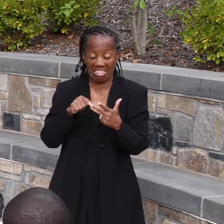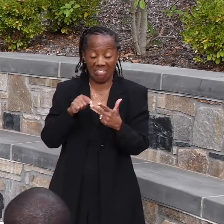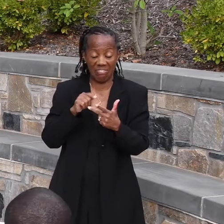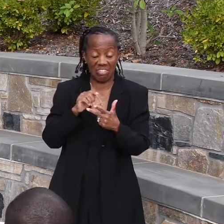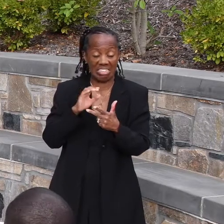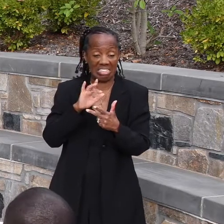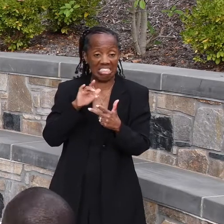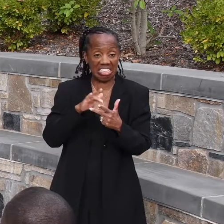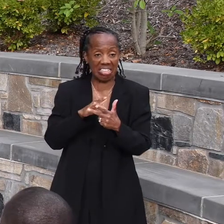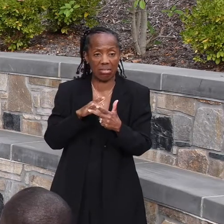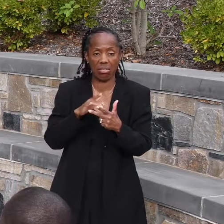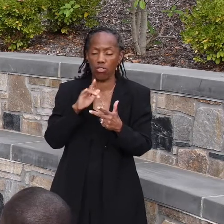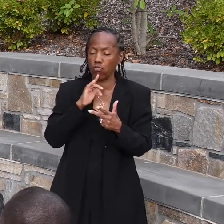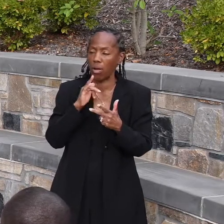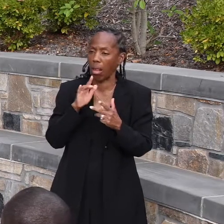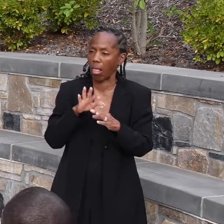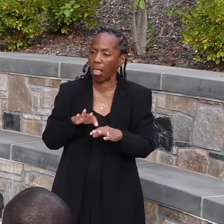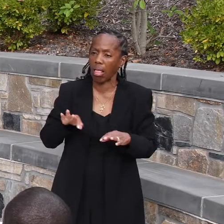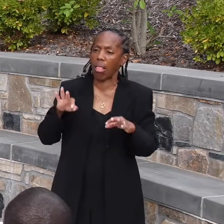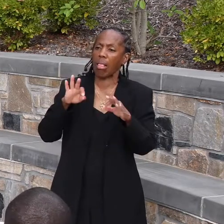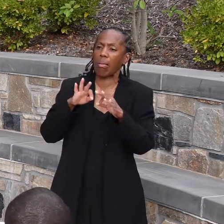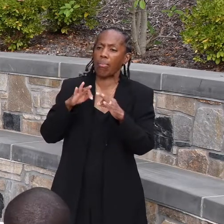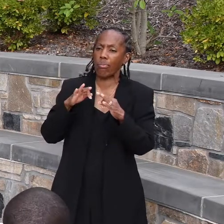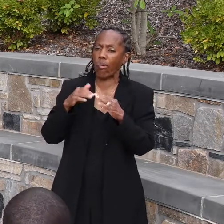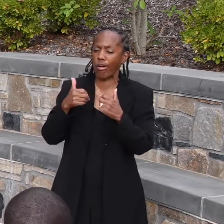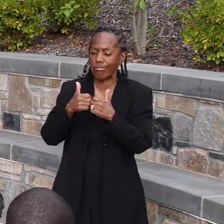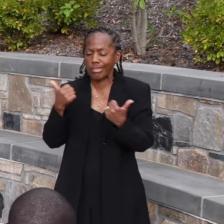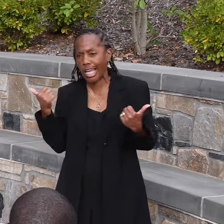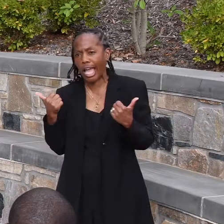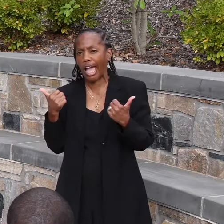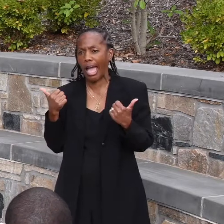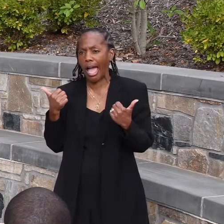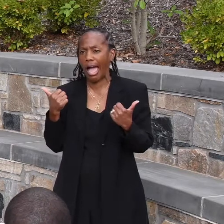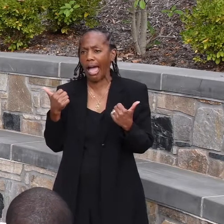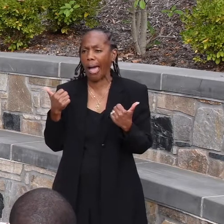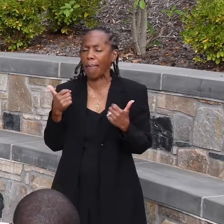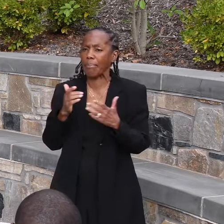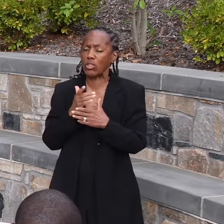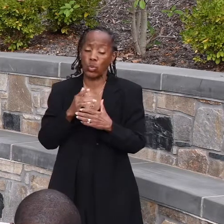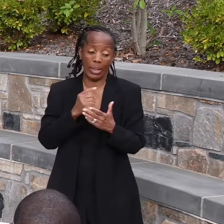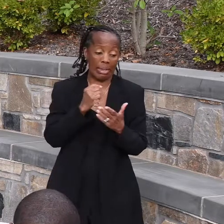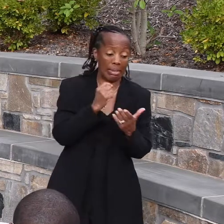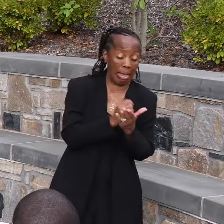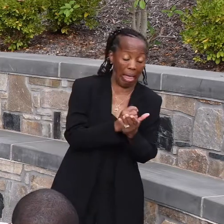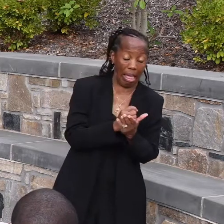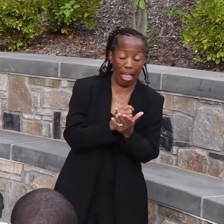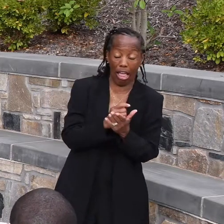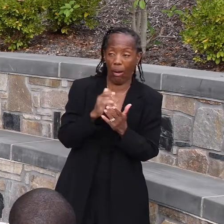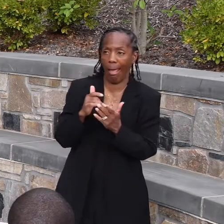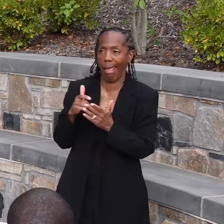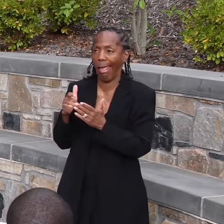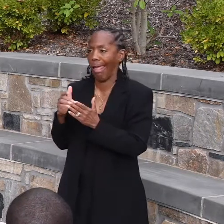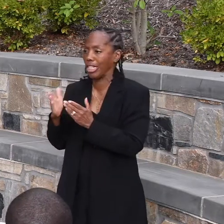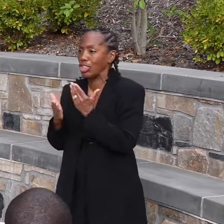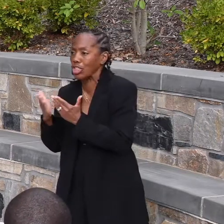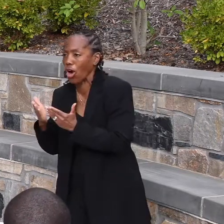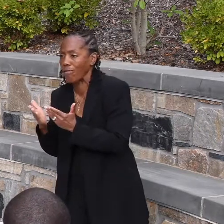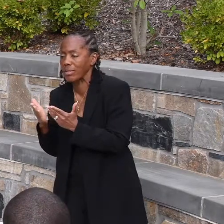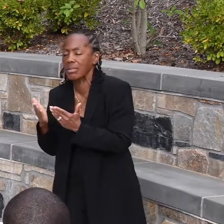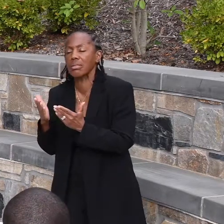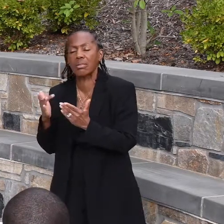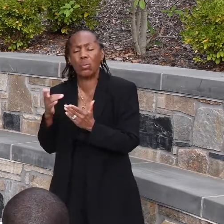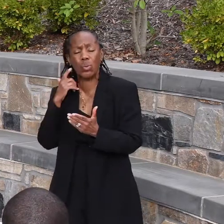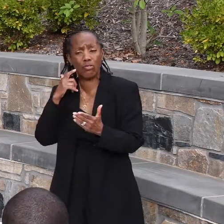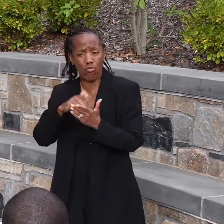to substance use disorder residential care in Howard County. We have long recognized the need for broader services.